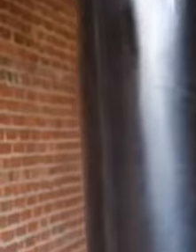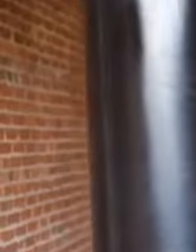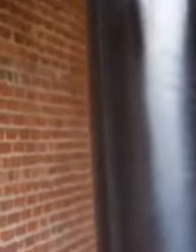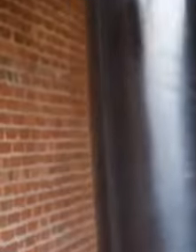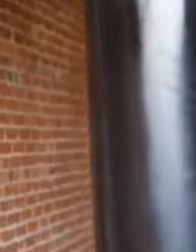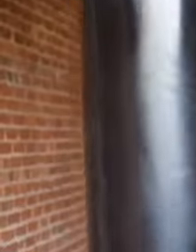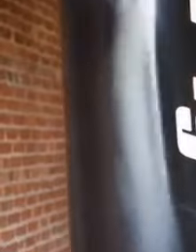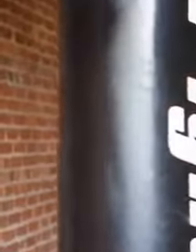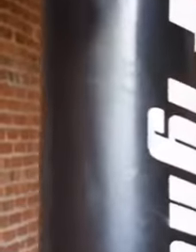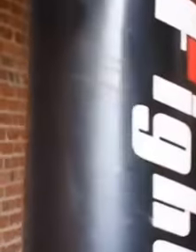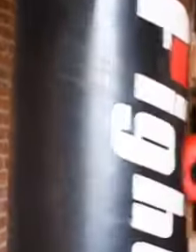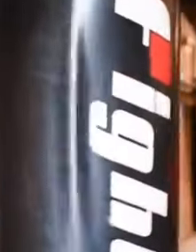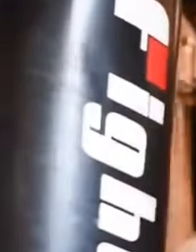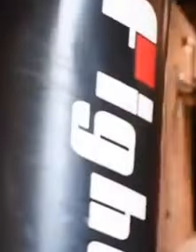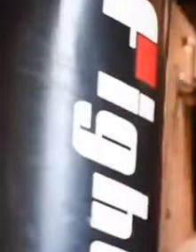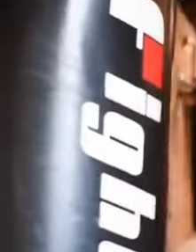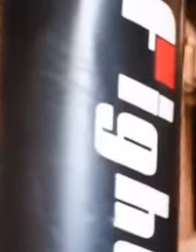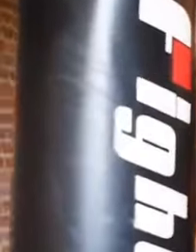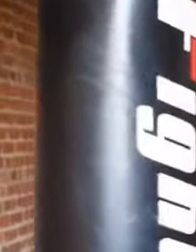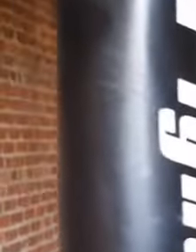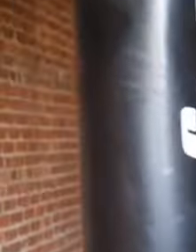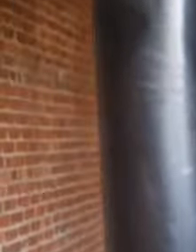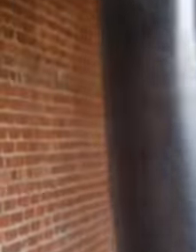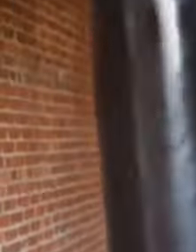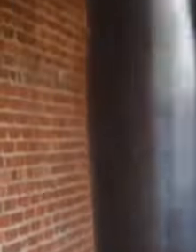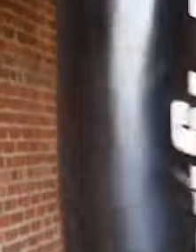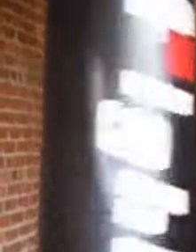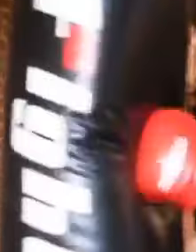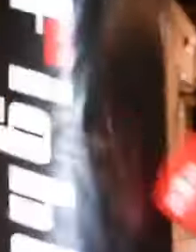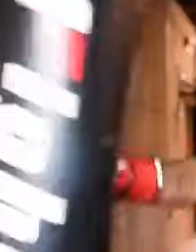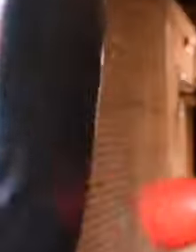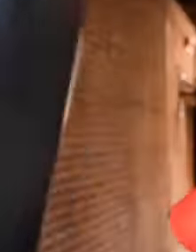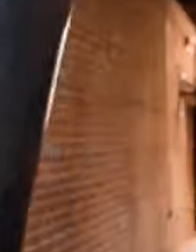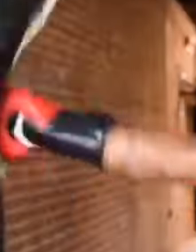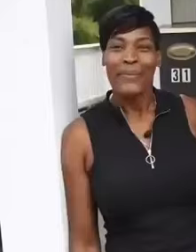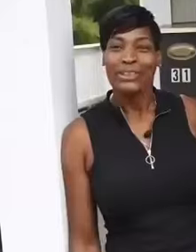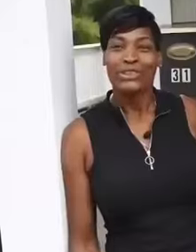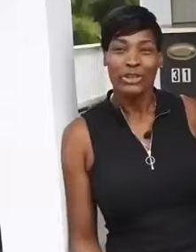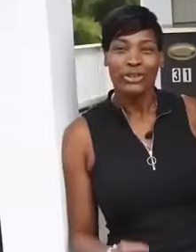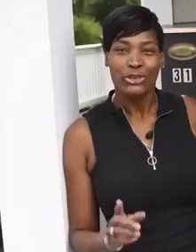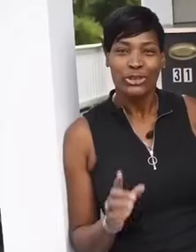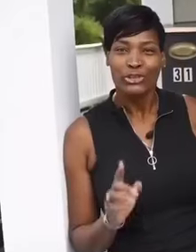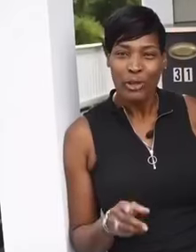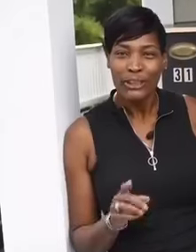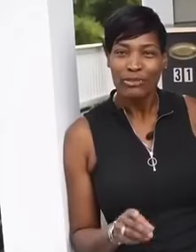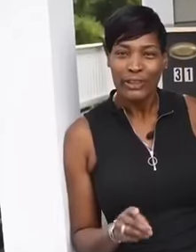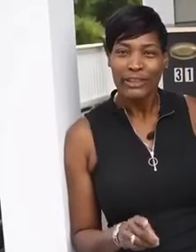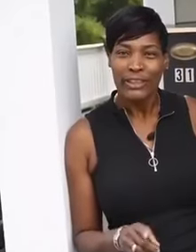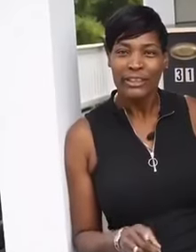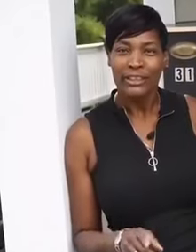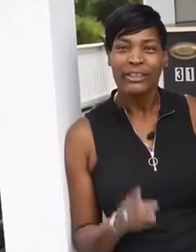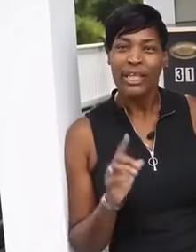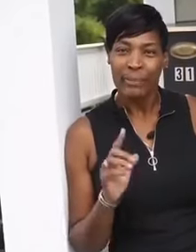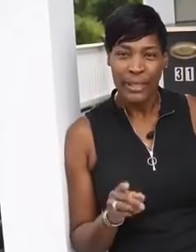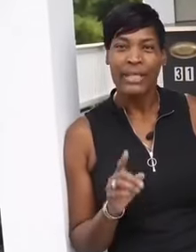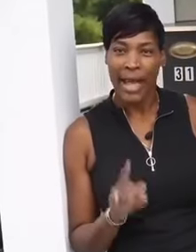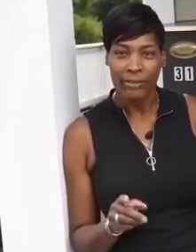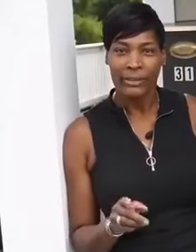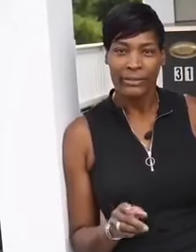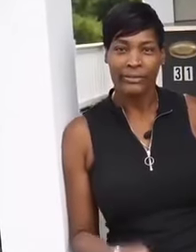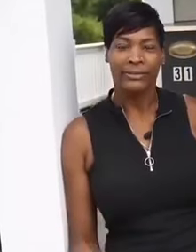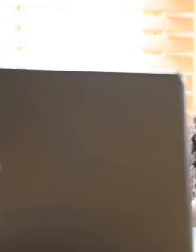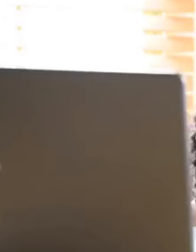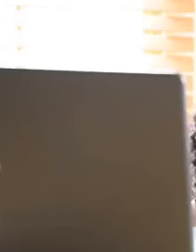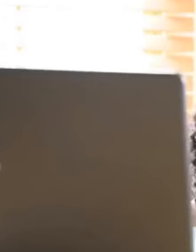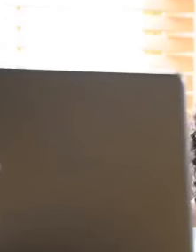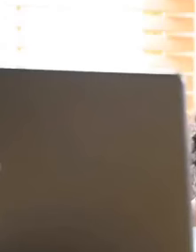2020 census, better be counted. Make sure you do your 2020 census and be